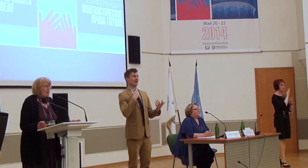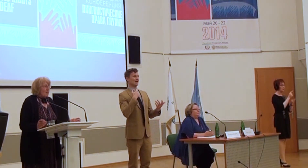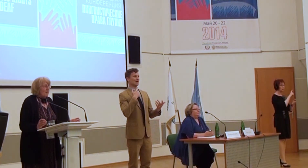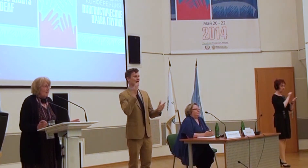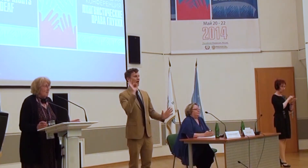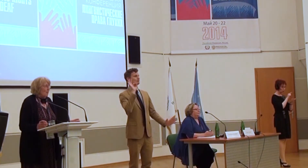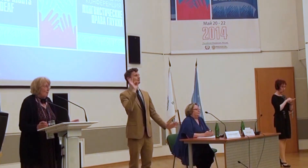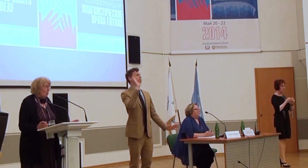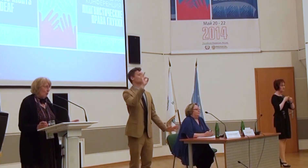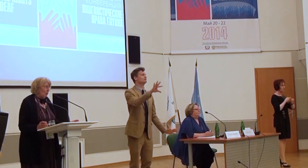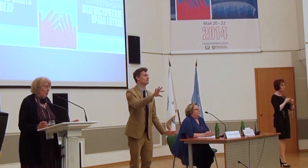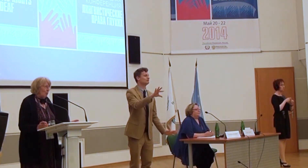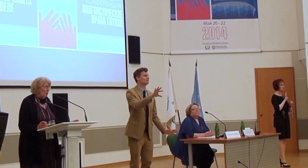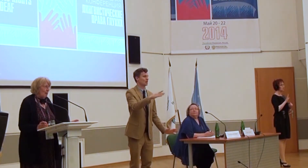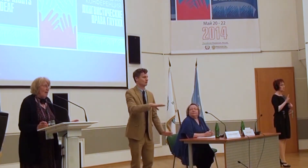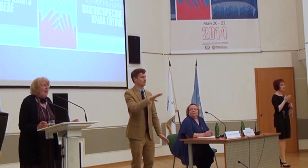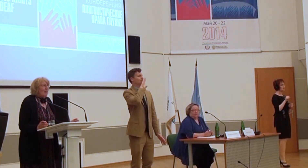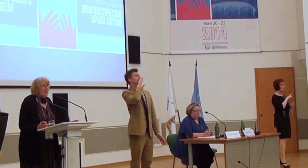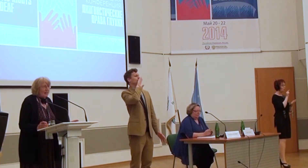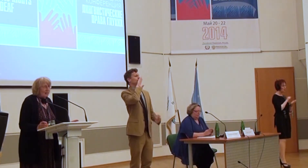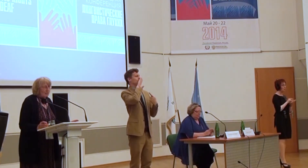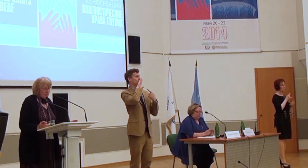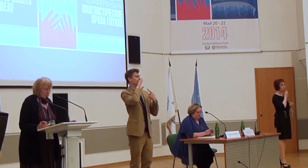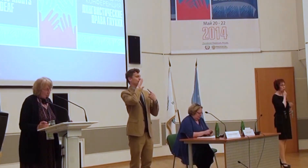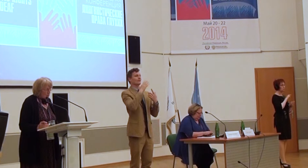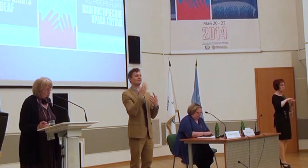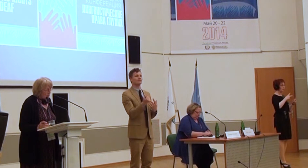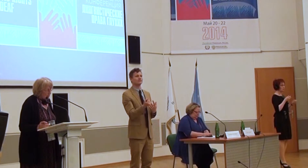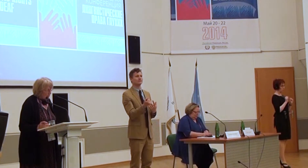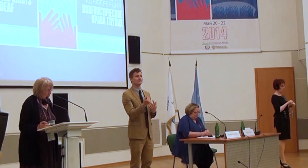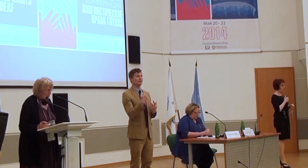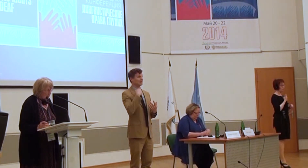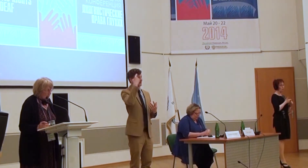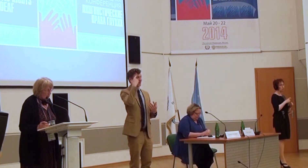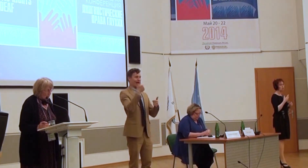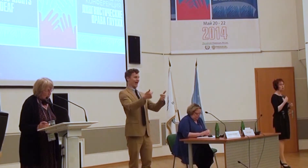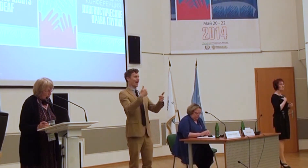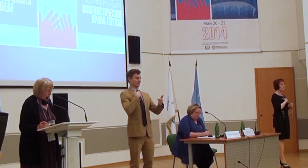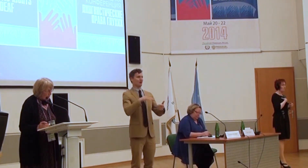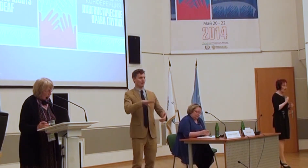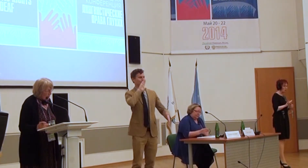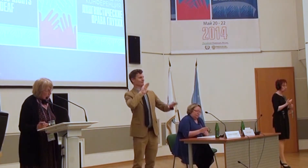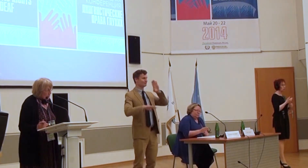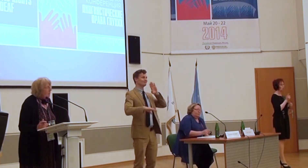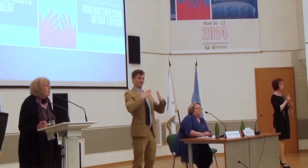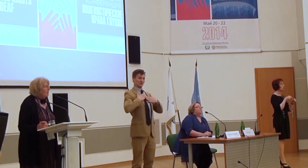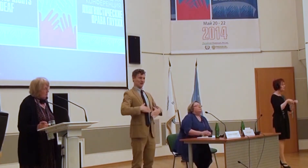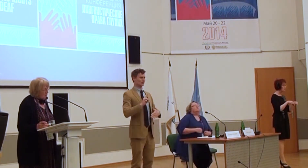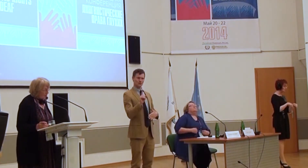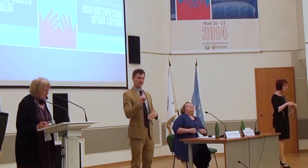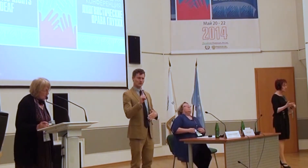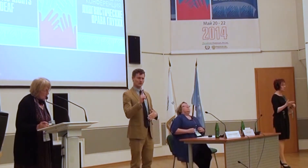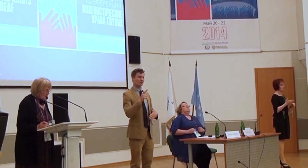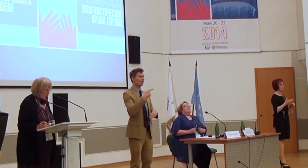challenges, but I think it's very important that we're aware of challenges as well as the positive things that go on. So in the